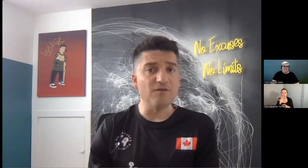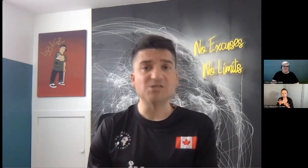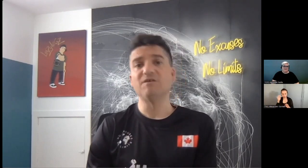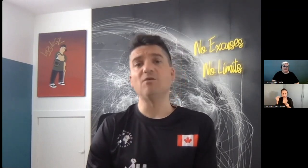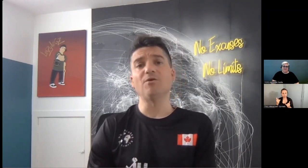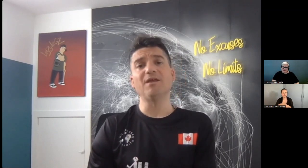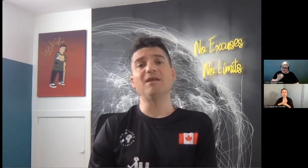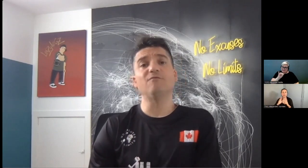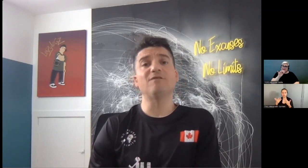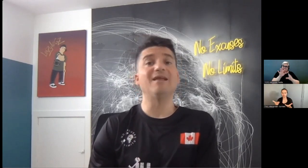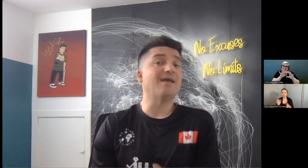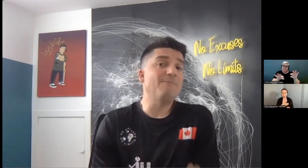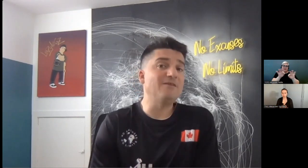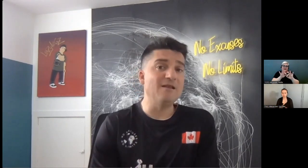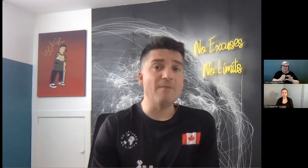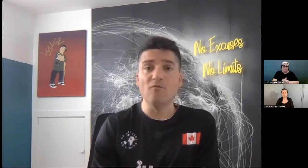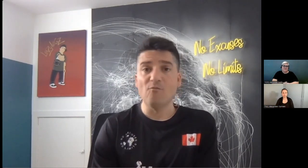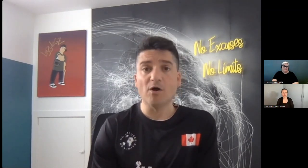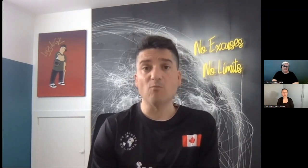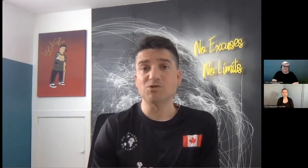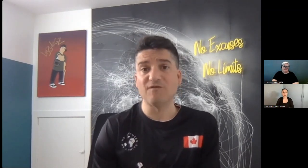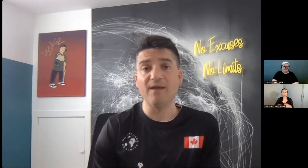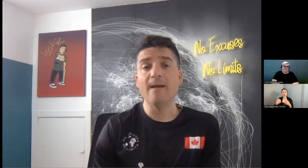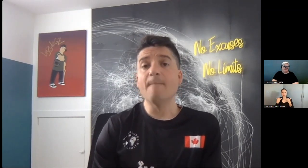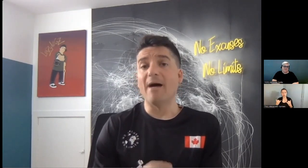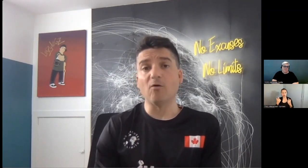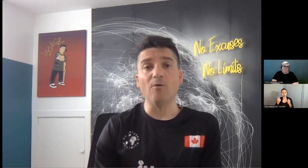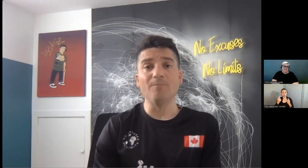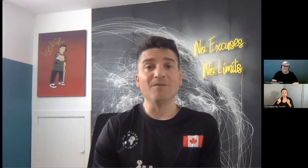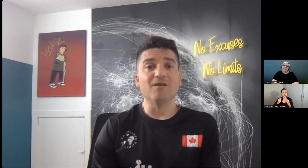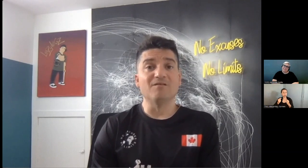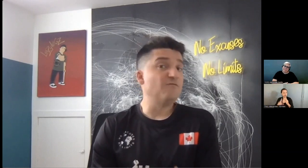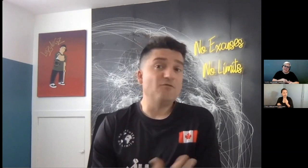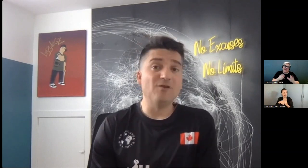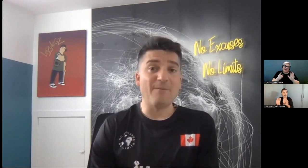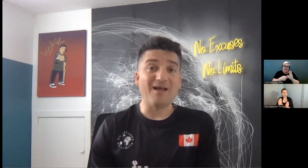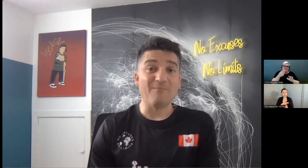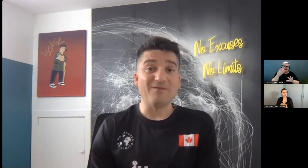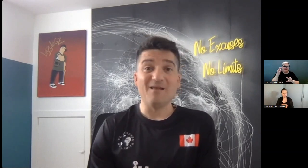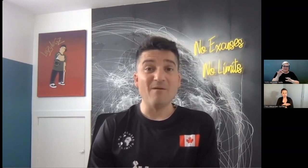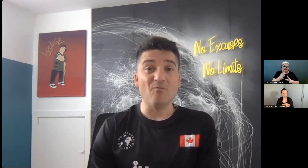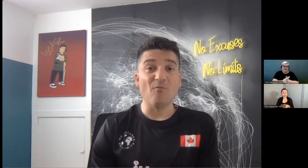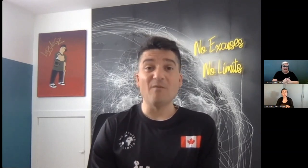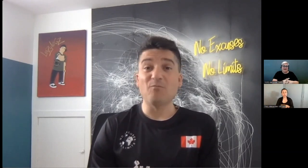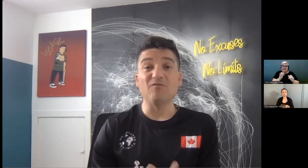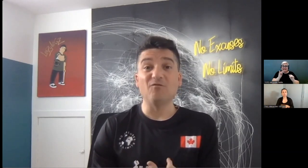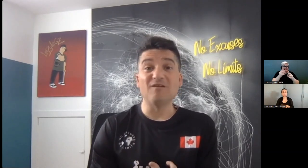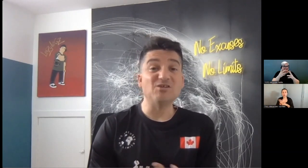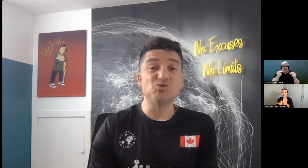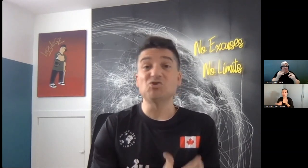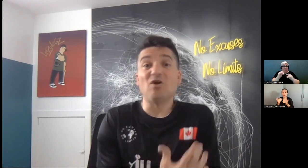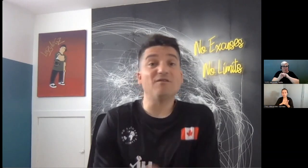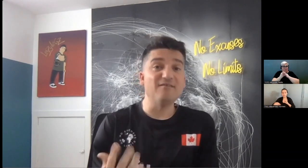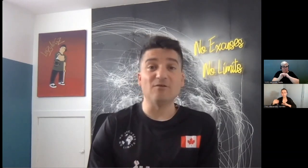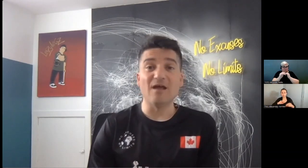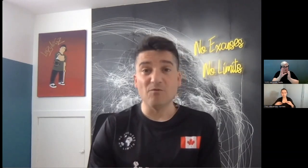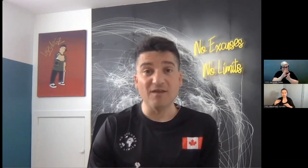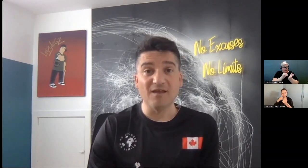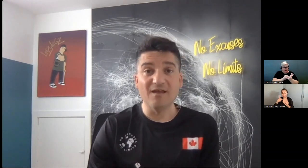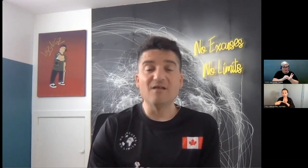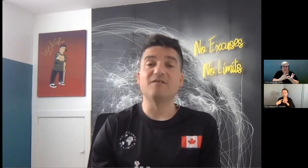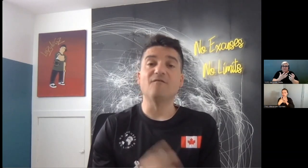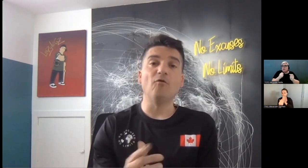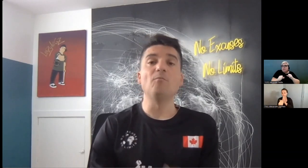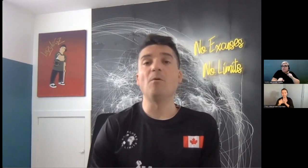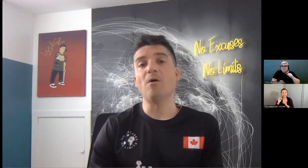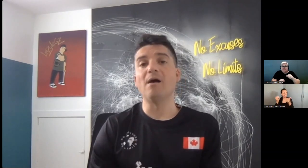peu de musique. Je vais demander que vous allez répéter. So right now, I'm going to put a little music and repeat the movements that I'm making.